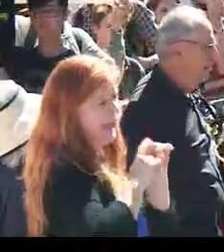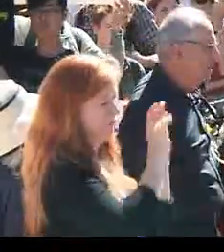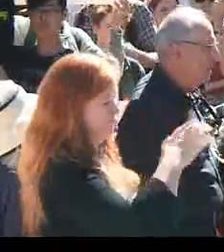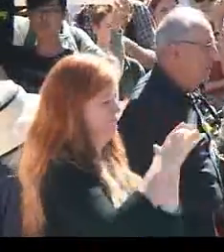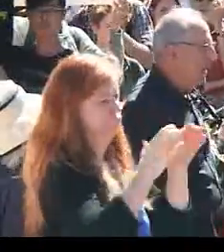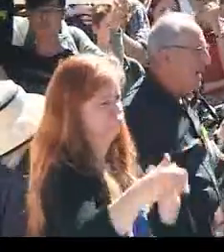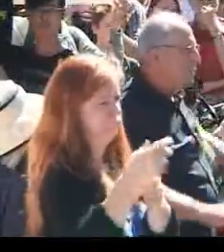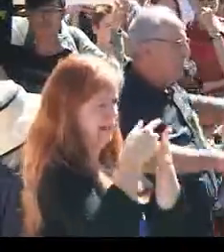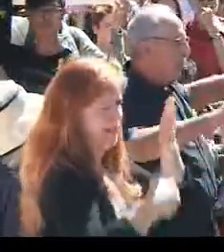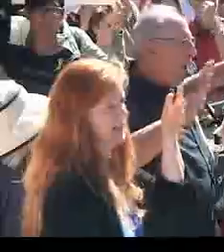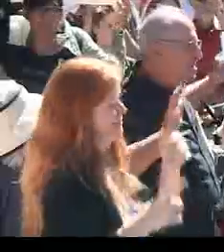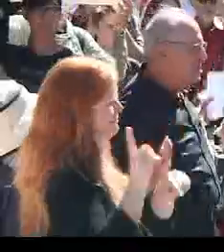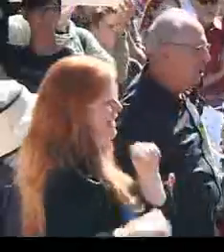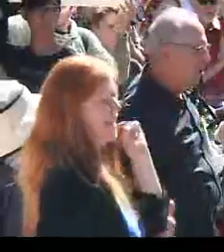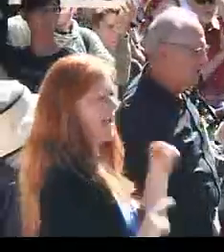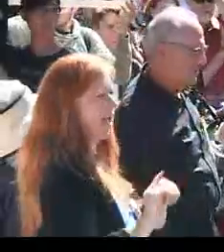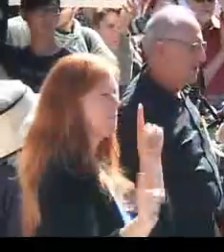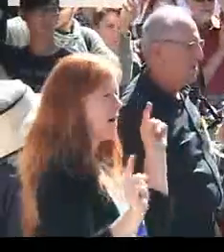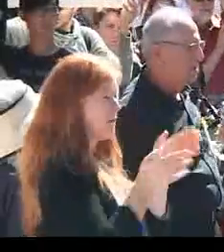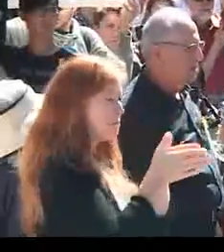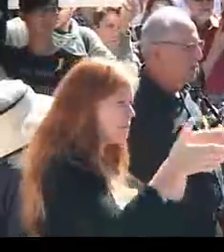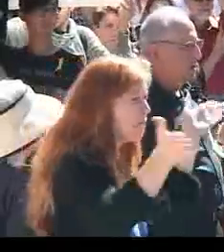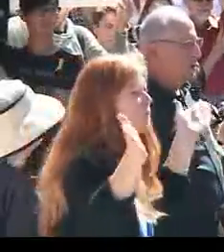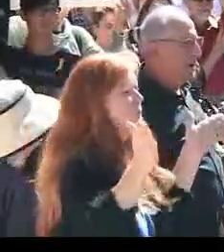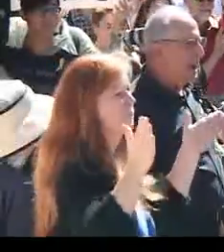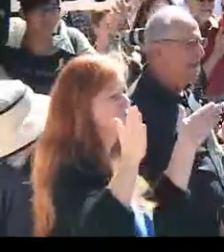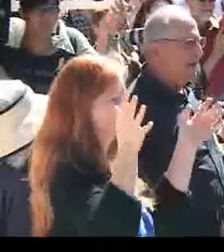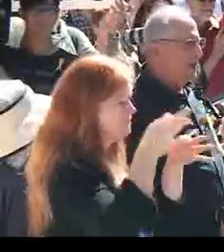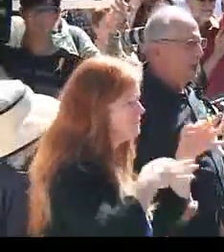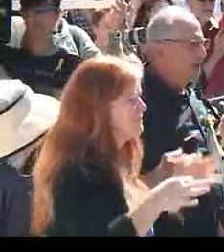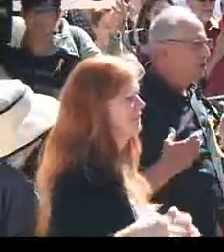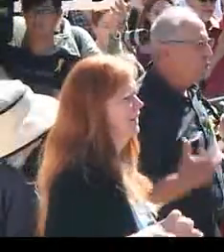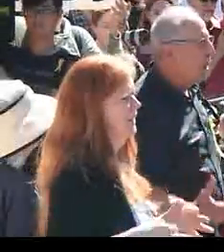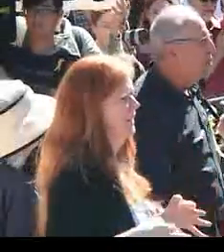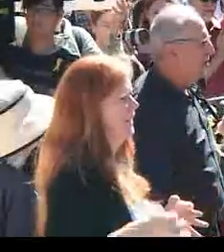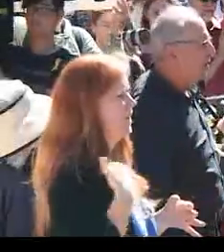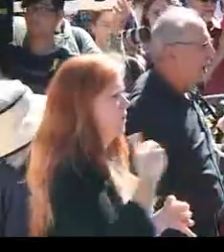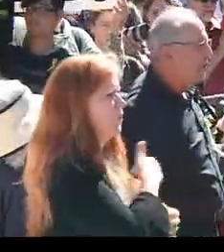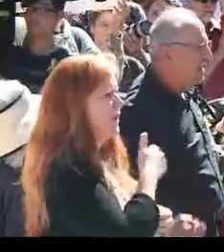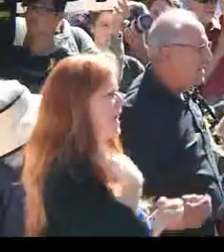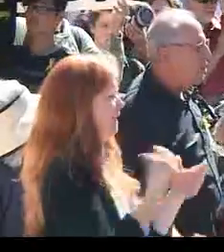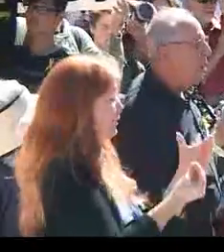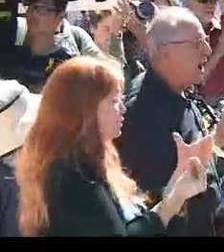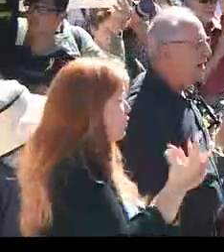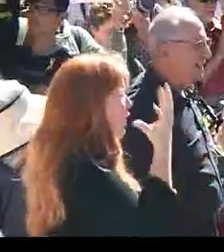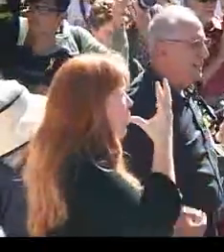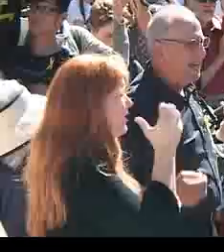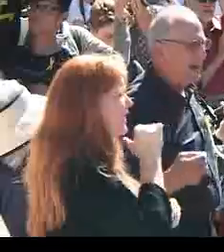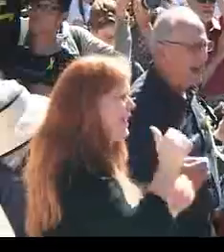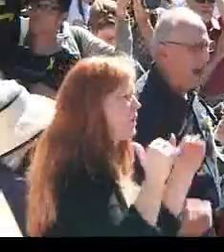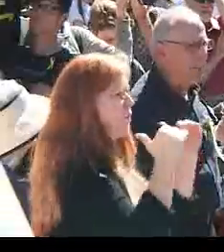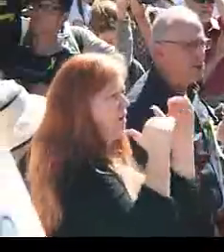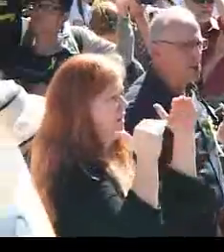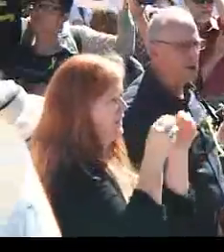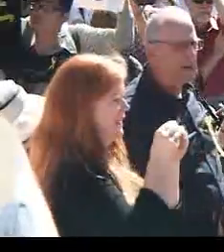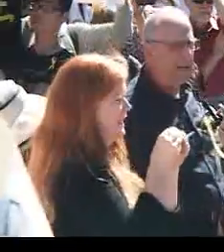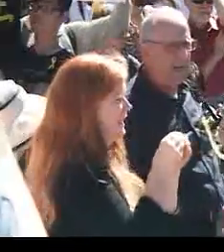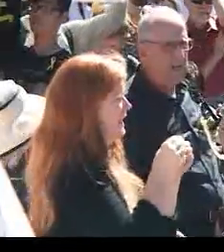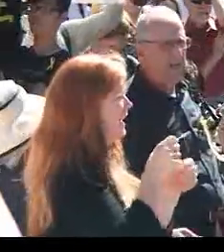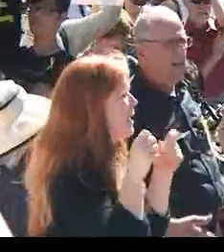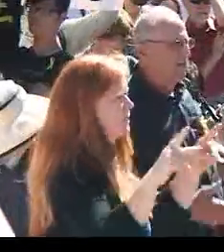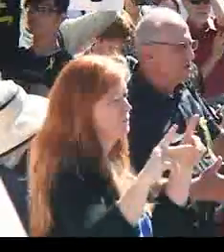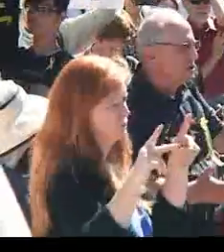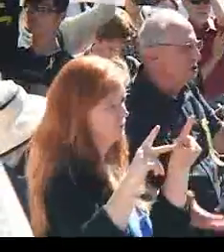them. But in broad terms, we have the growth of inequality and